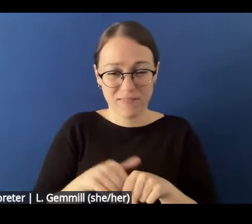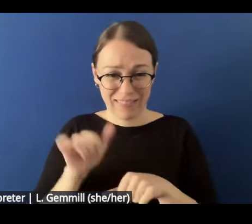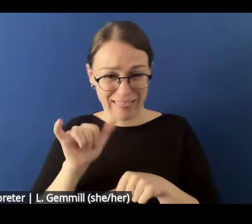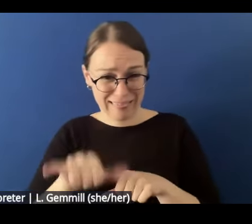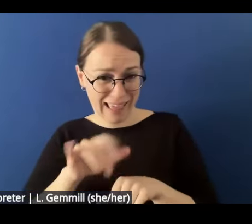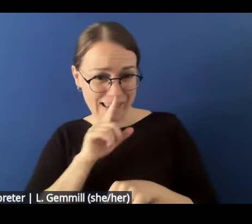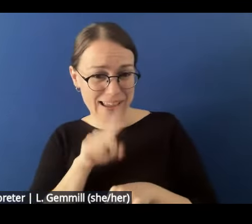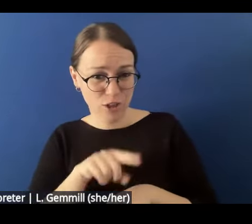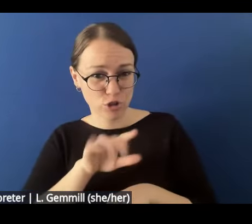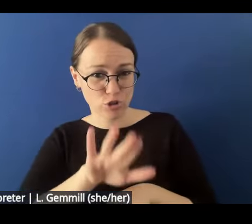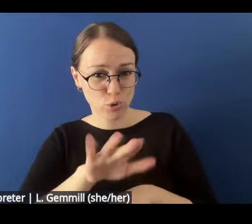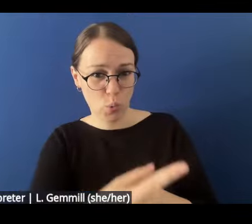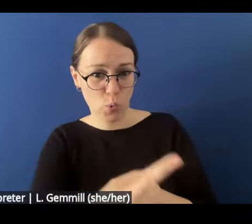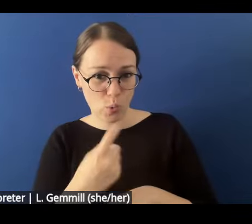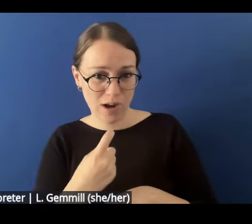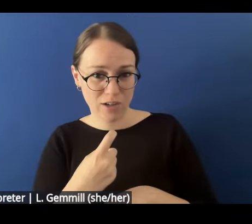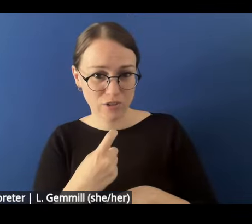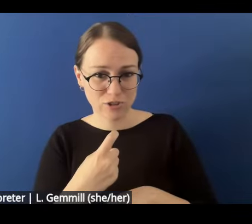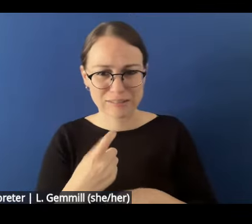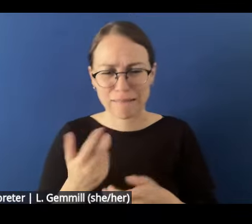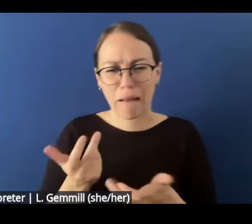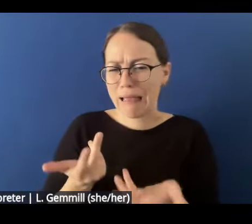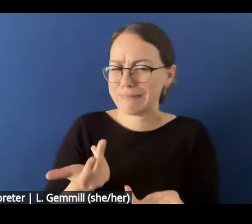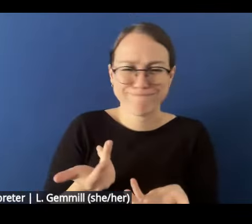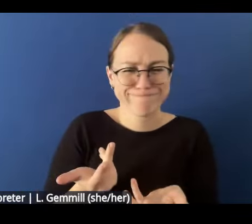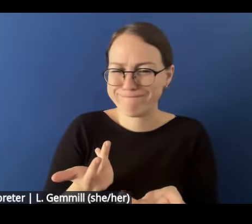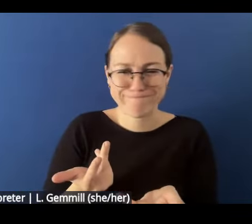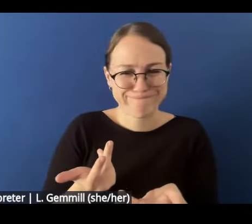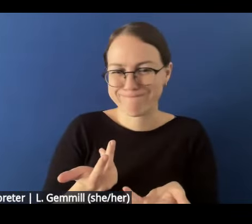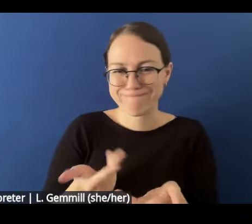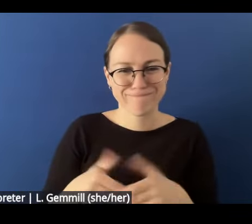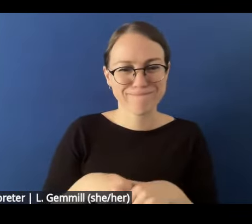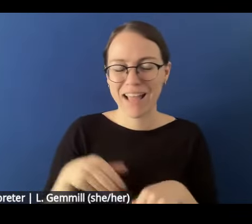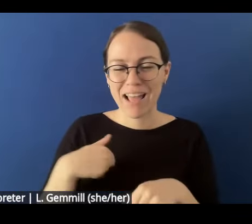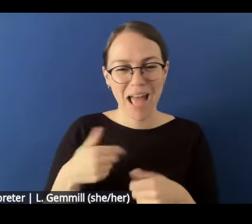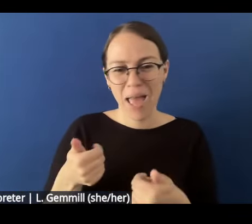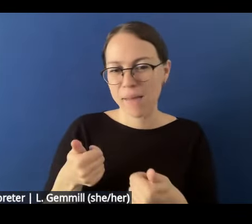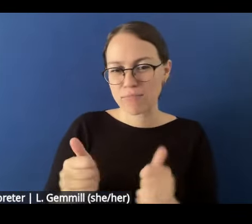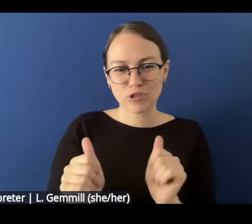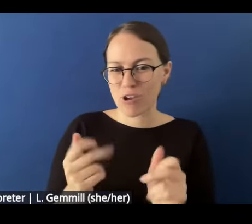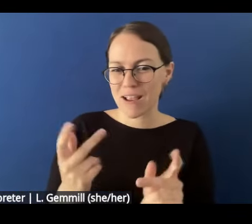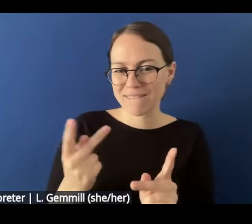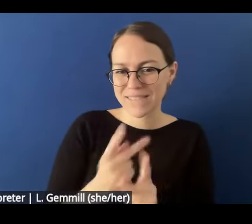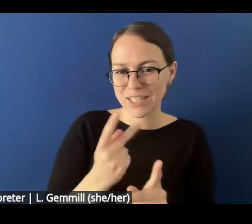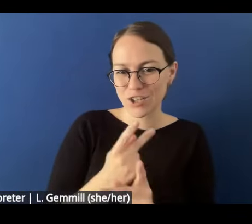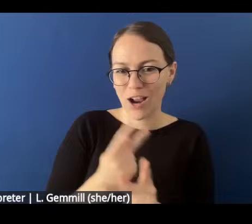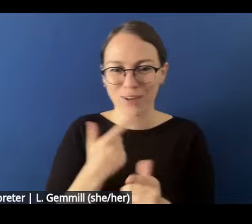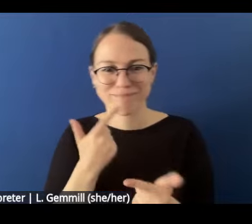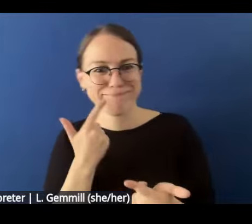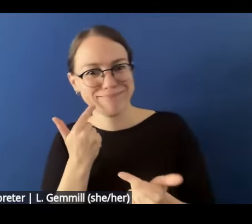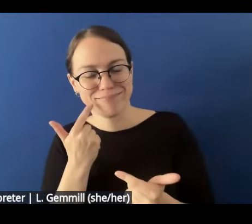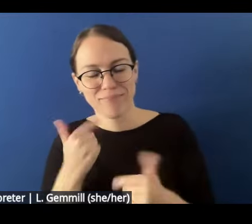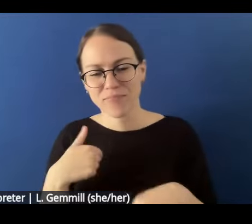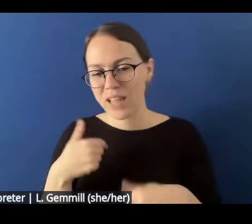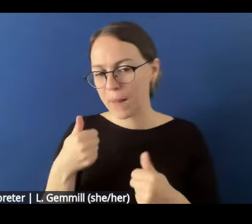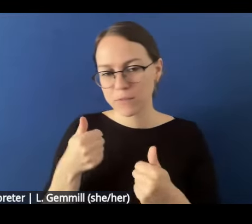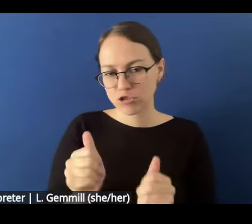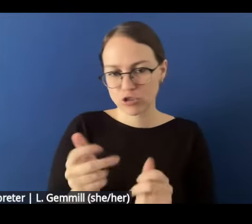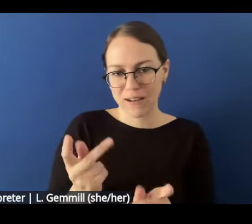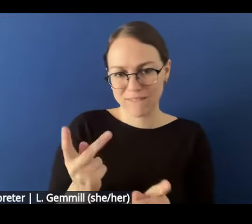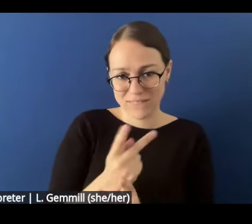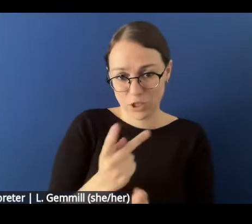not. I'm not sure either. No, I'm just trying to figure out if what he's asking for